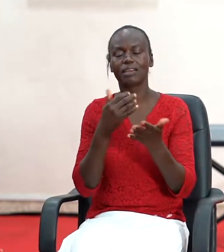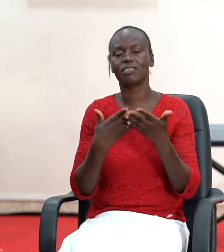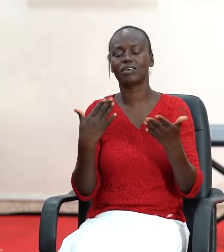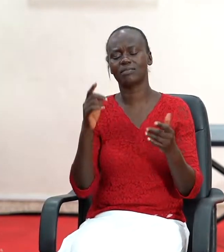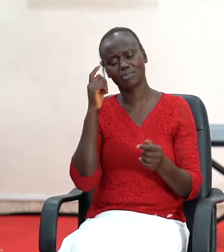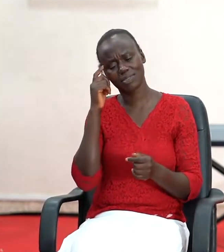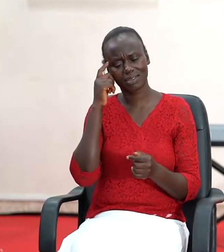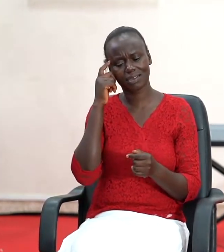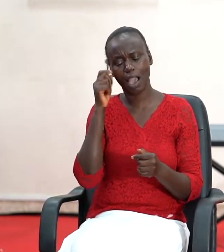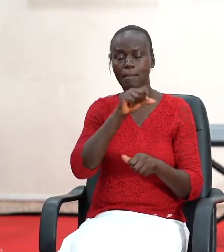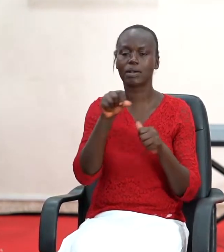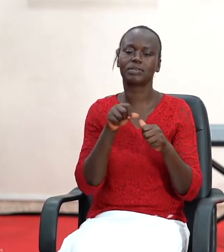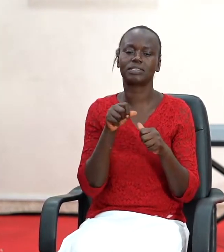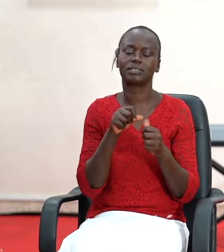it.